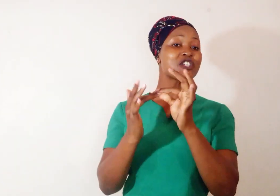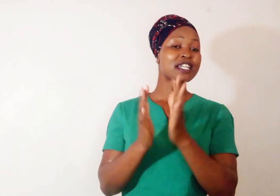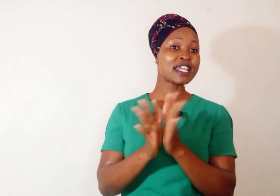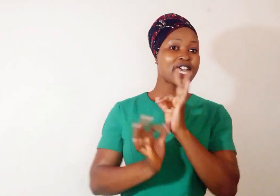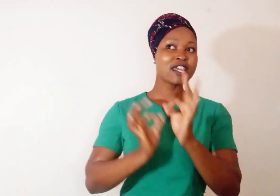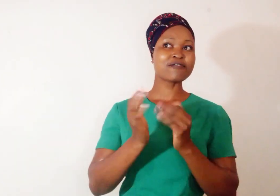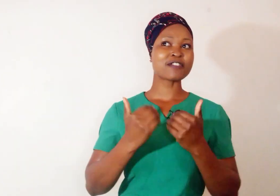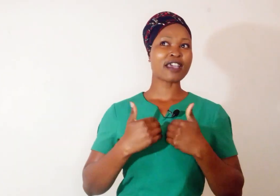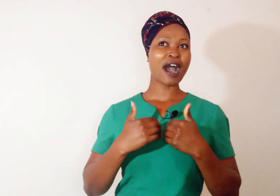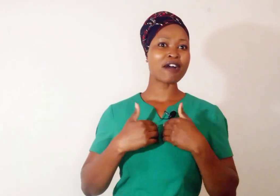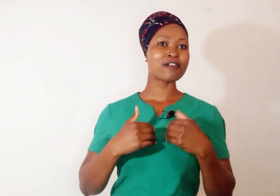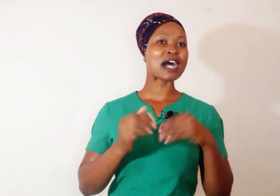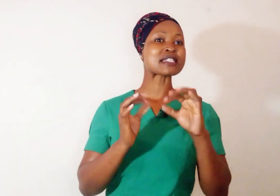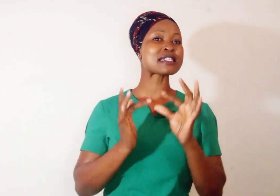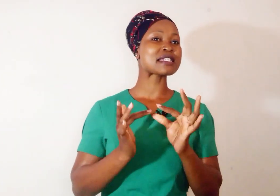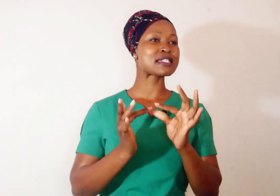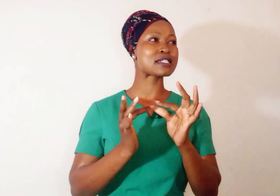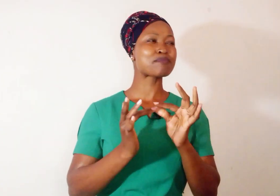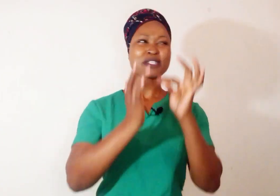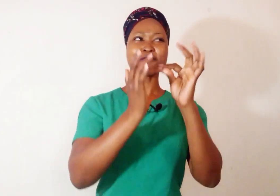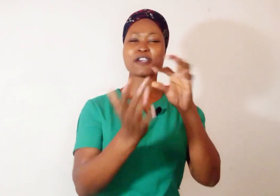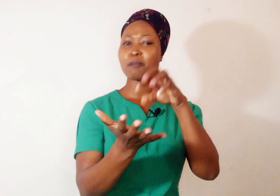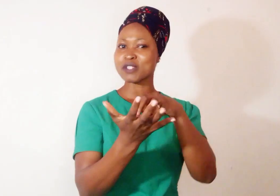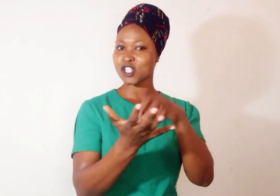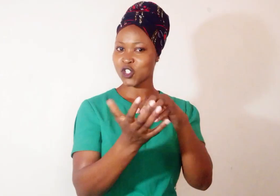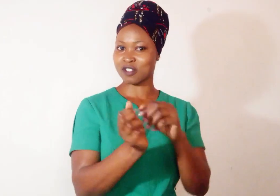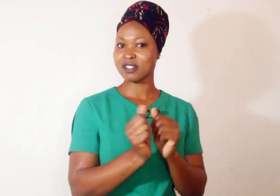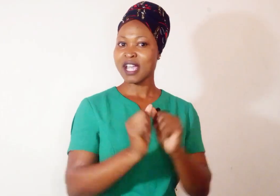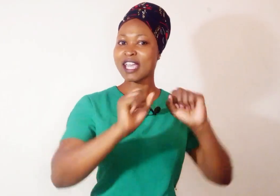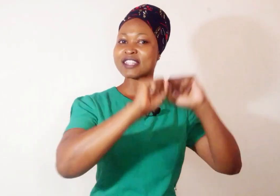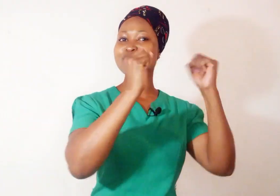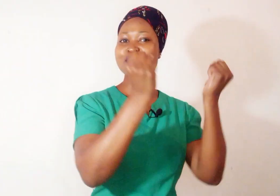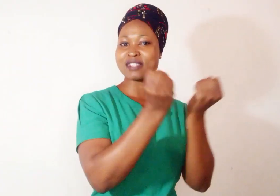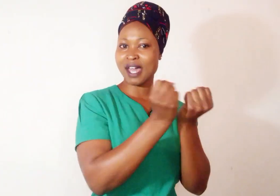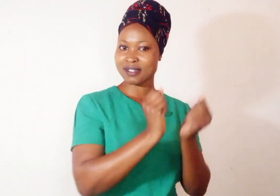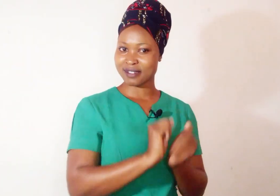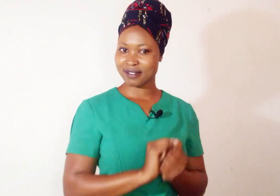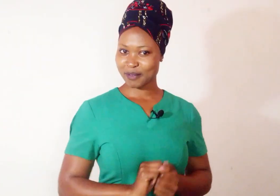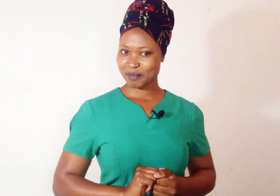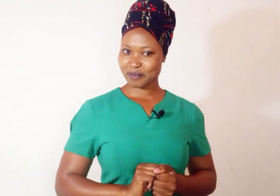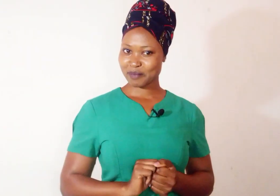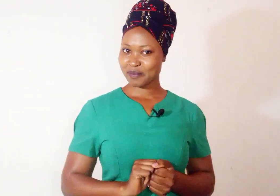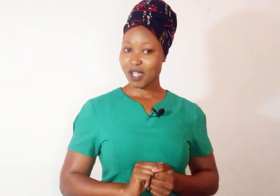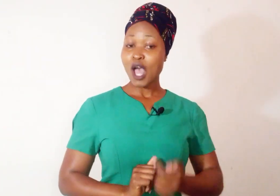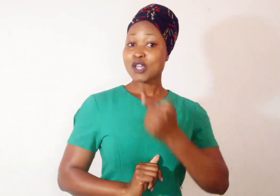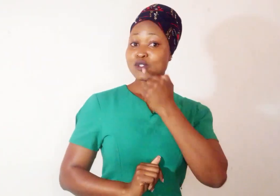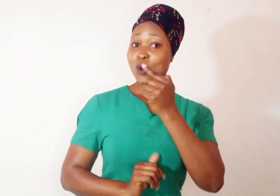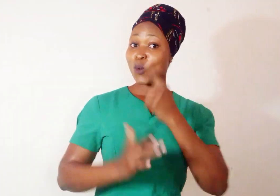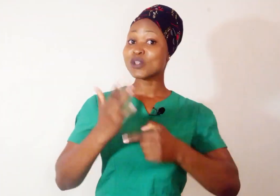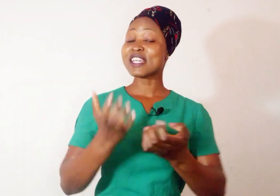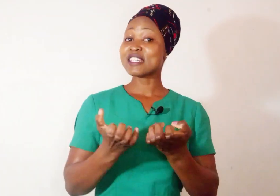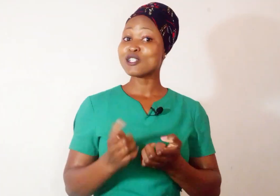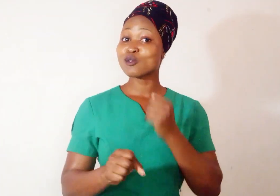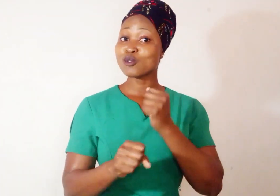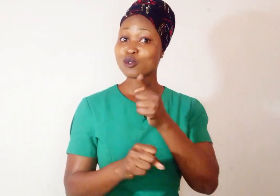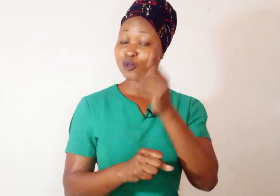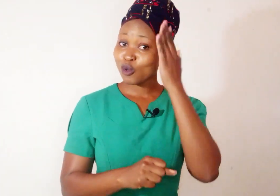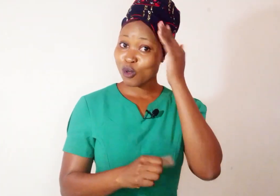especially if they have a specific position in the society. So what they need you to know is